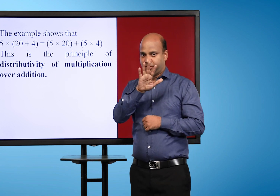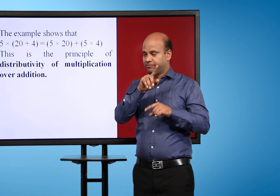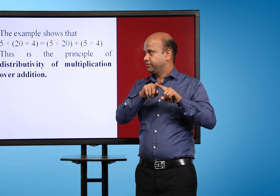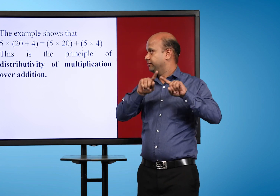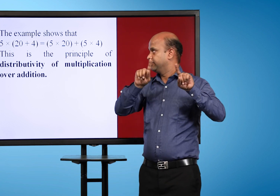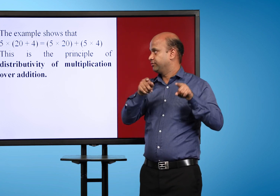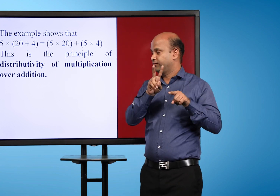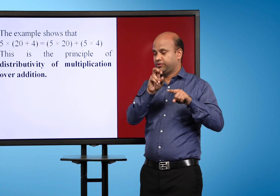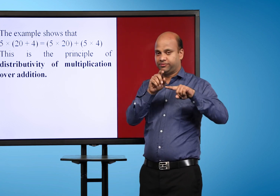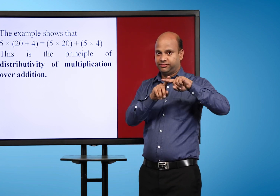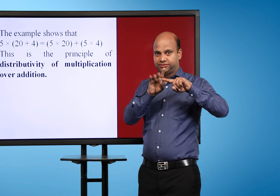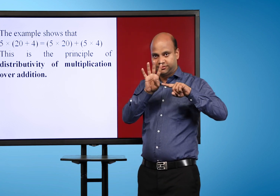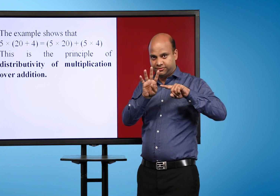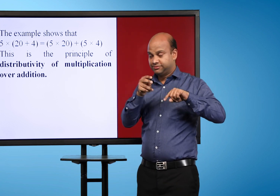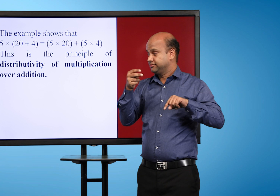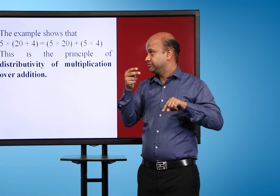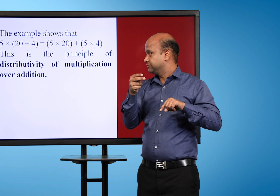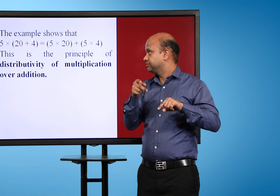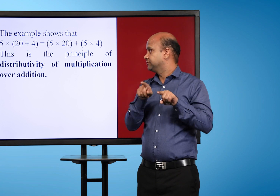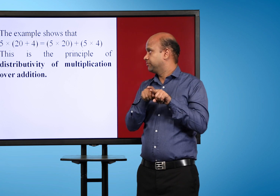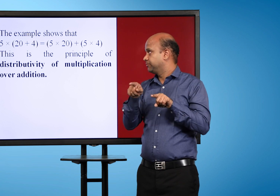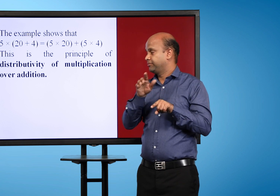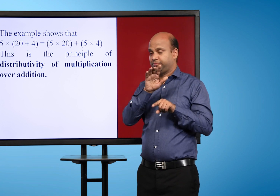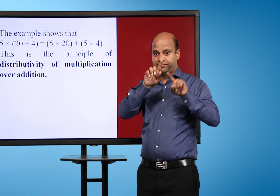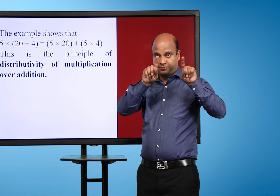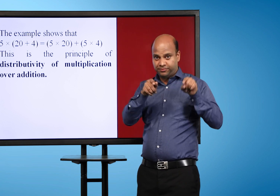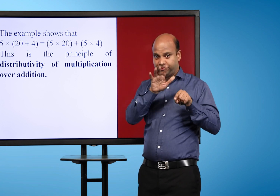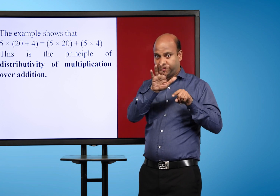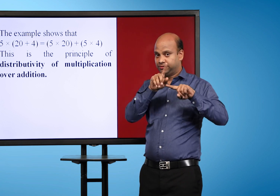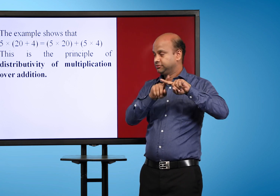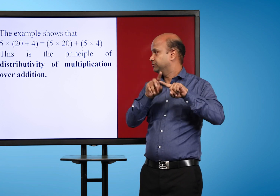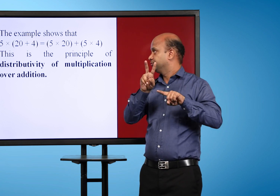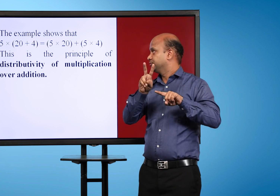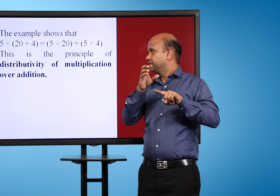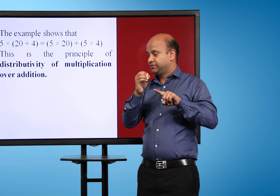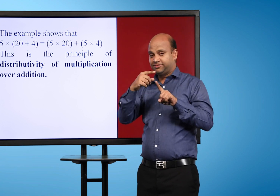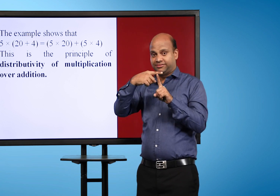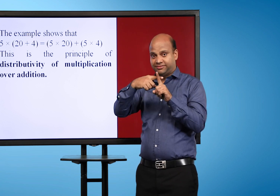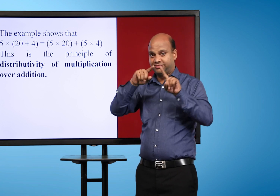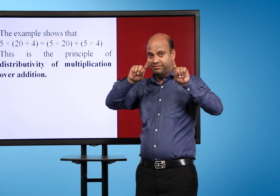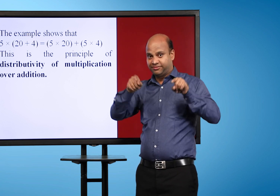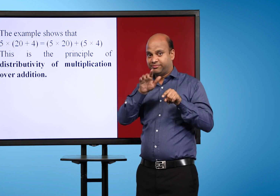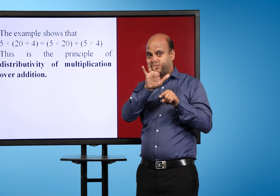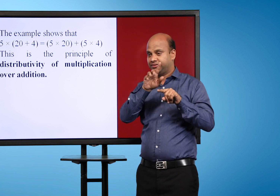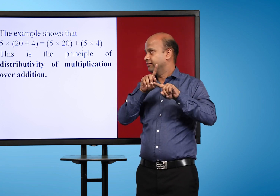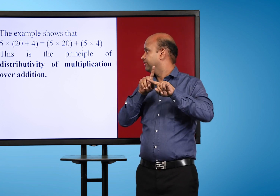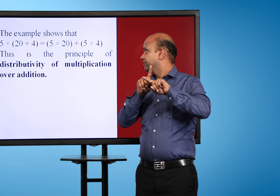5 multiplied by, in brackets, 20 plus 4 is equal to, in brackets, 5 multiplied by 20 plus, in